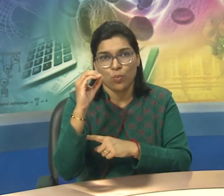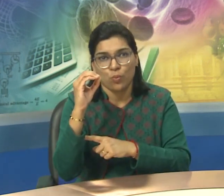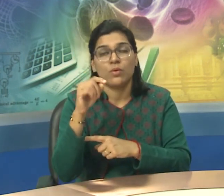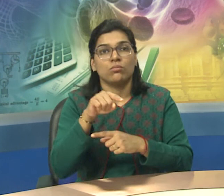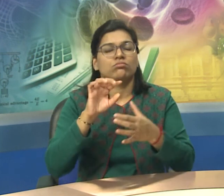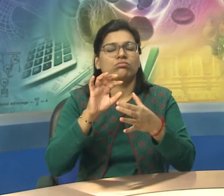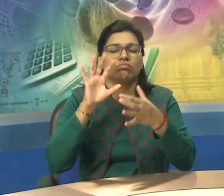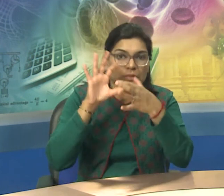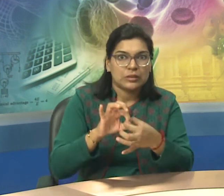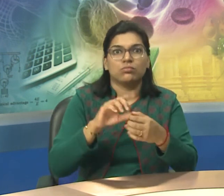KPO